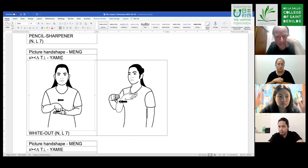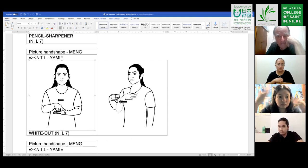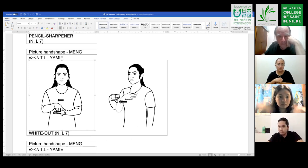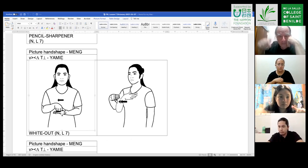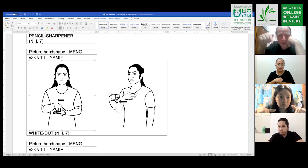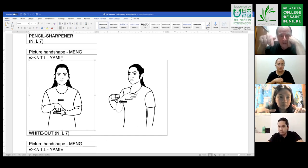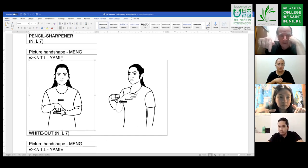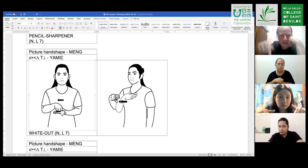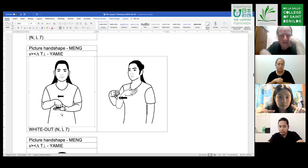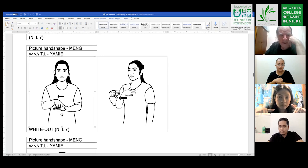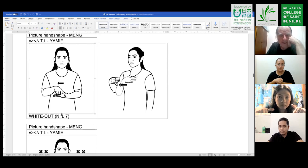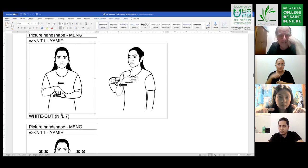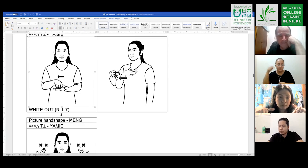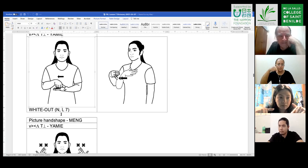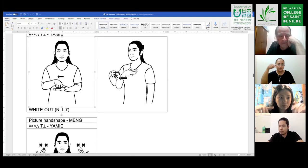White out. Yes. Go down.